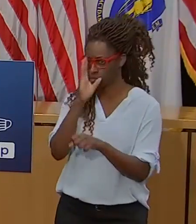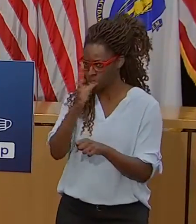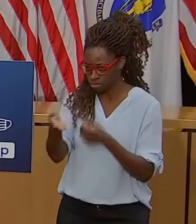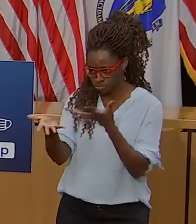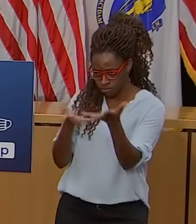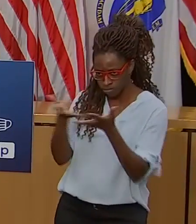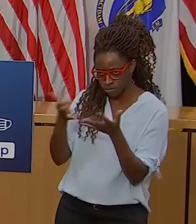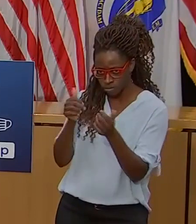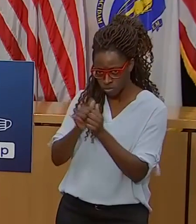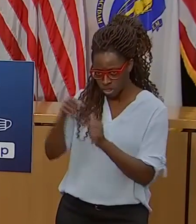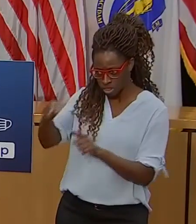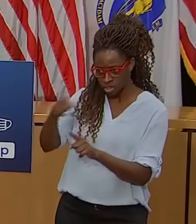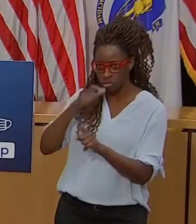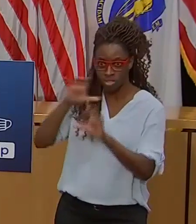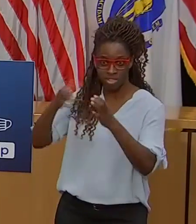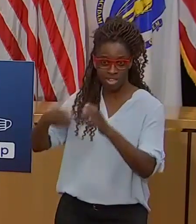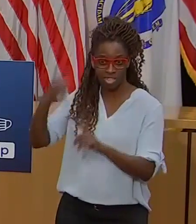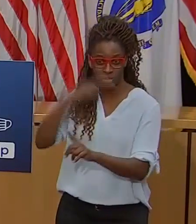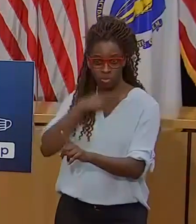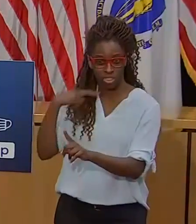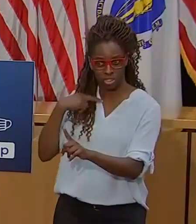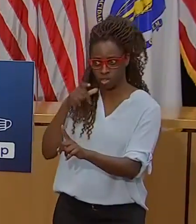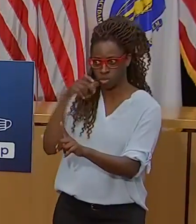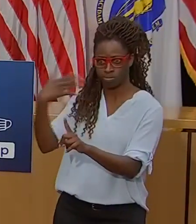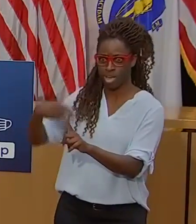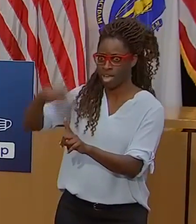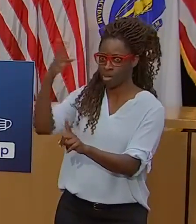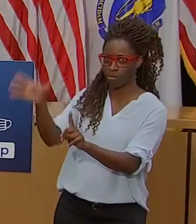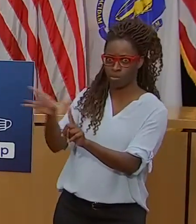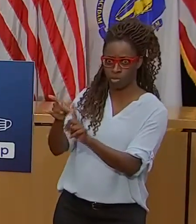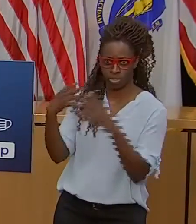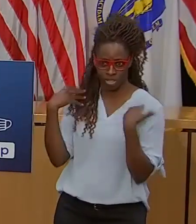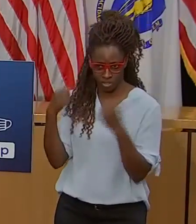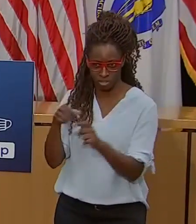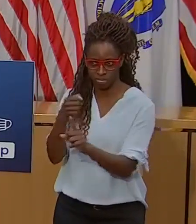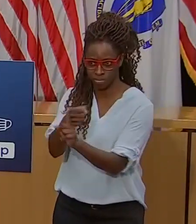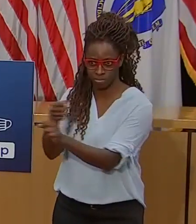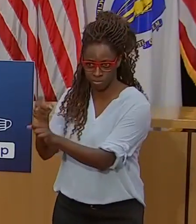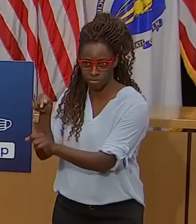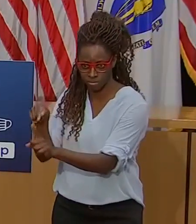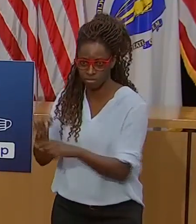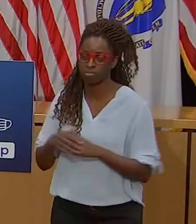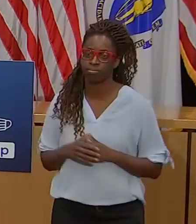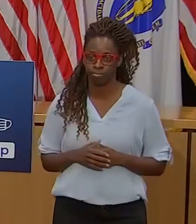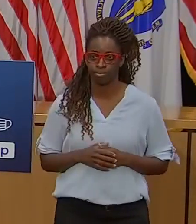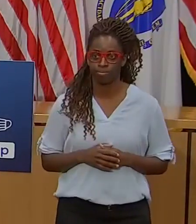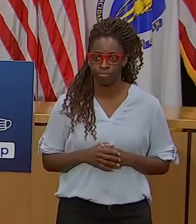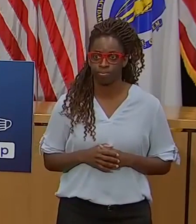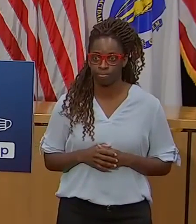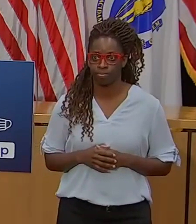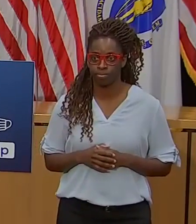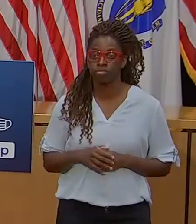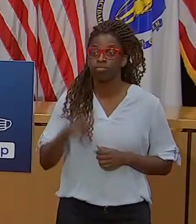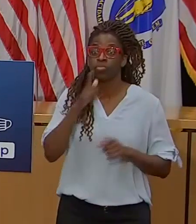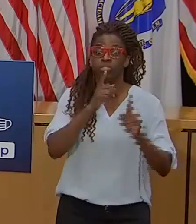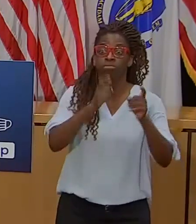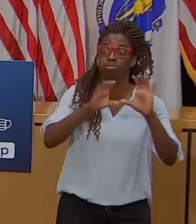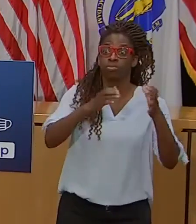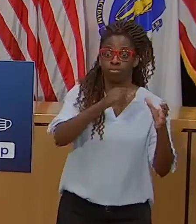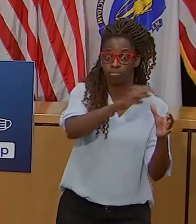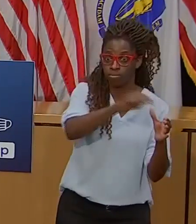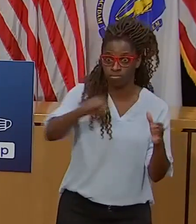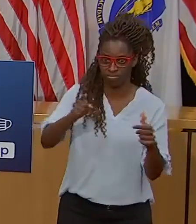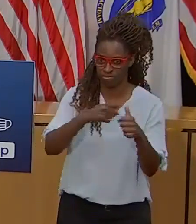for COVID-19 exposure due to what they do every day. Providing this group with the vaccine first will protect them